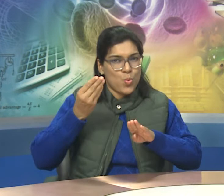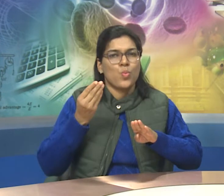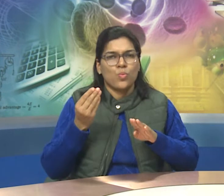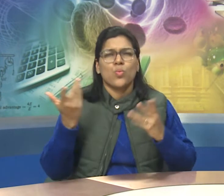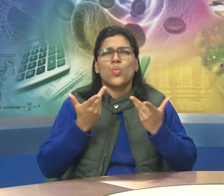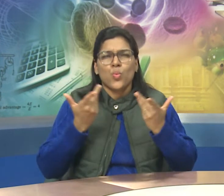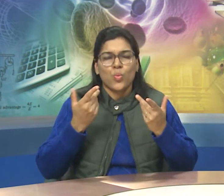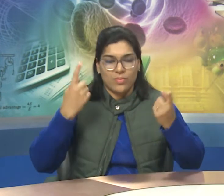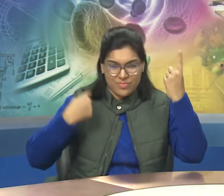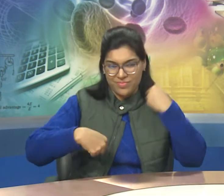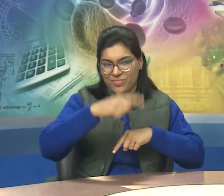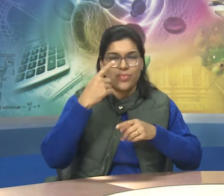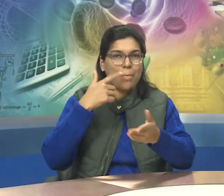should be followed by